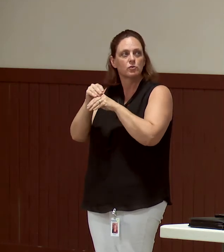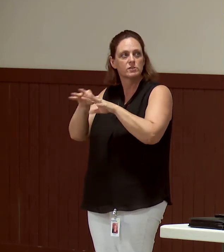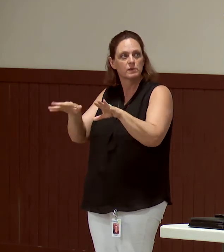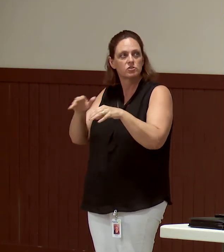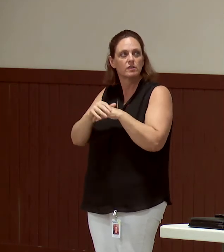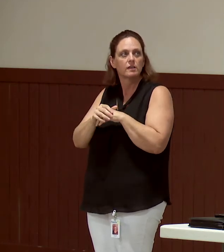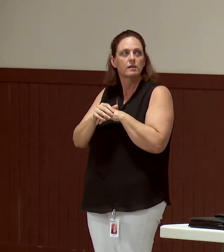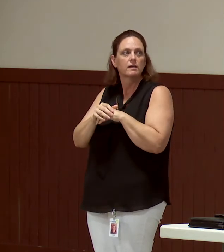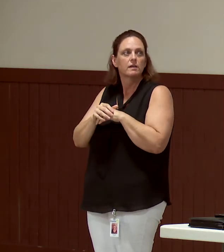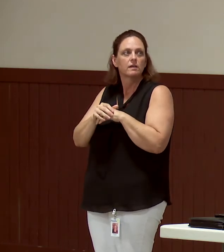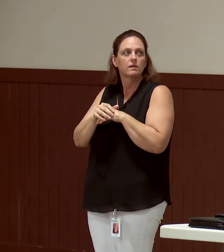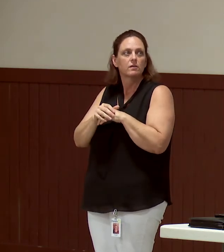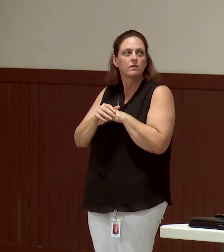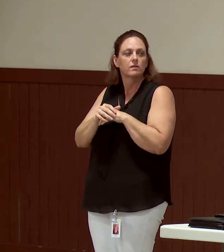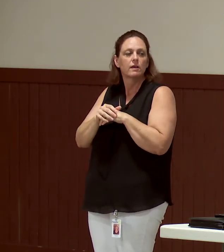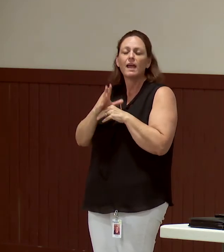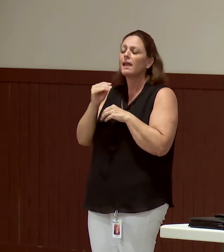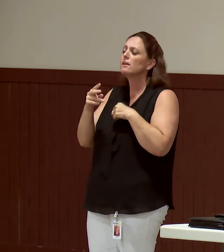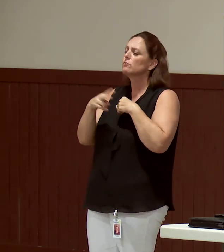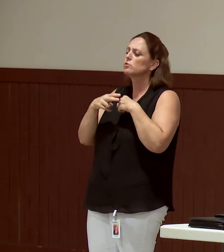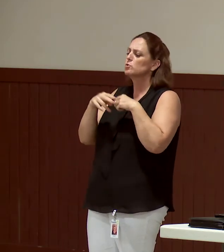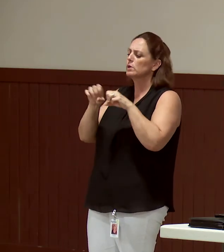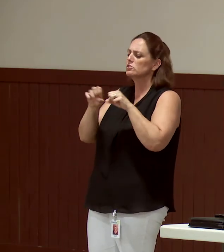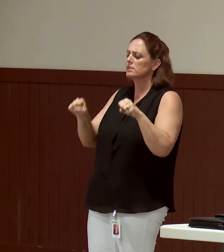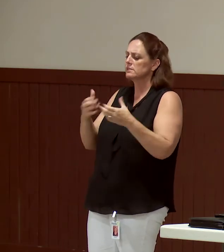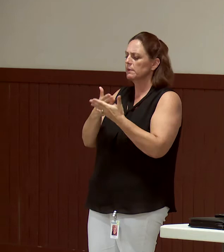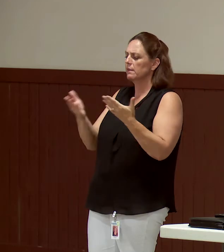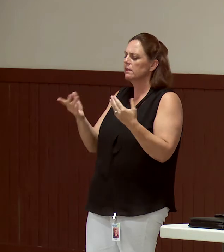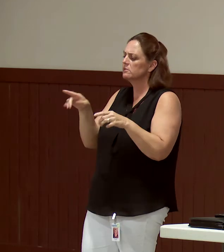and replacing things like lead pipes as well.